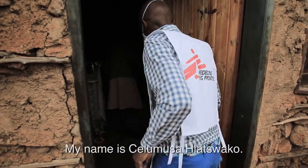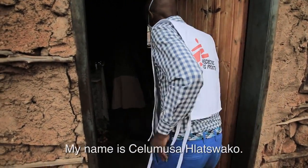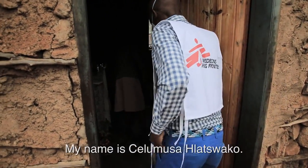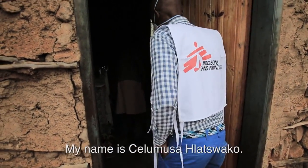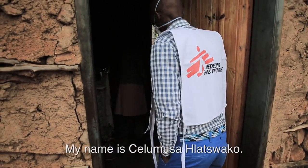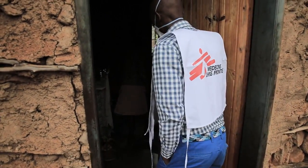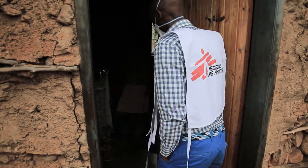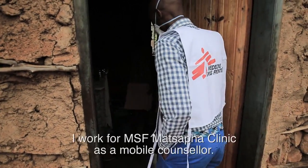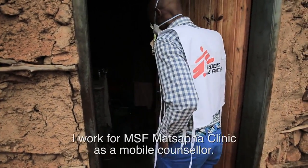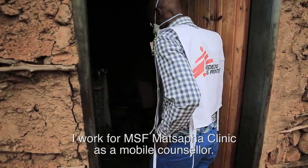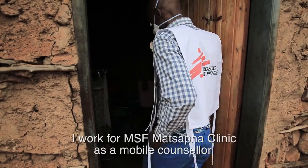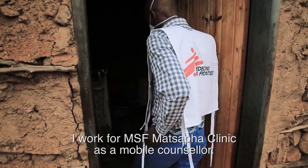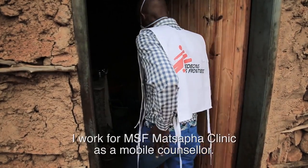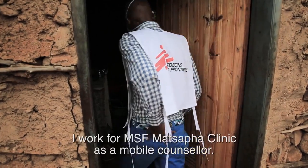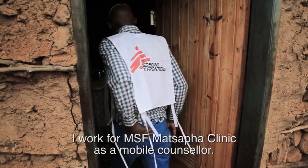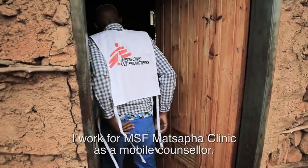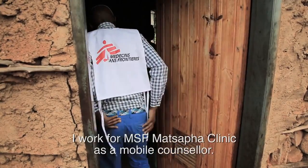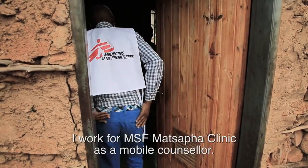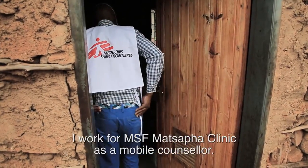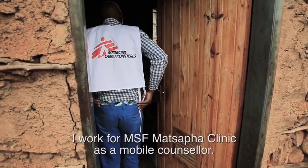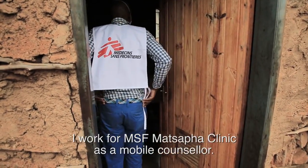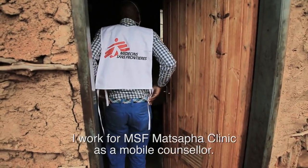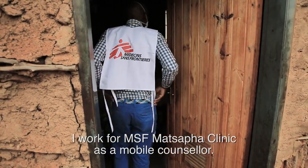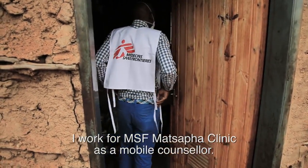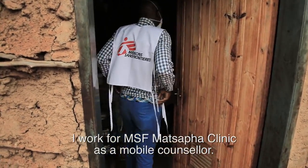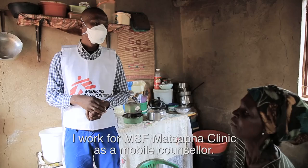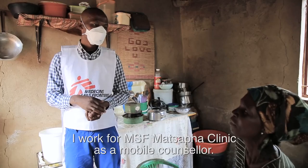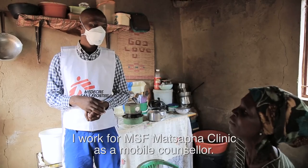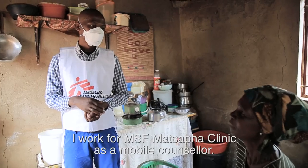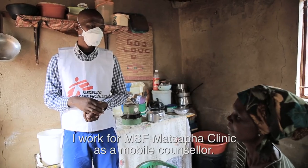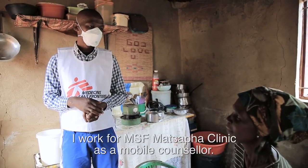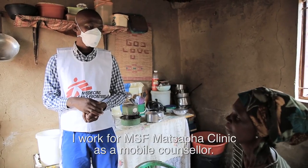I'm working for MSF Matapa Clinic as a mobile counselor.